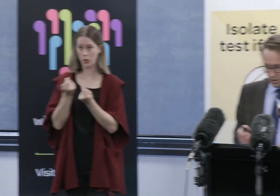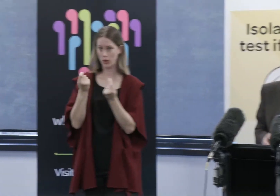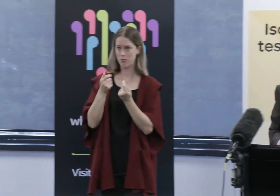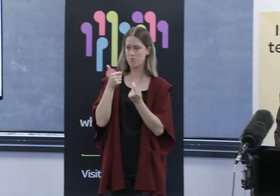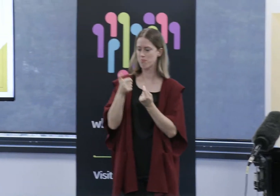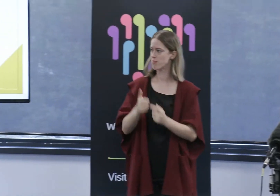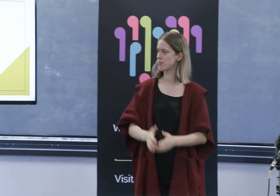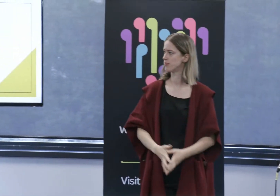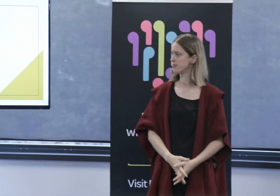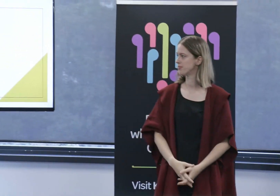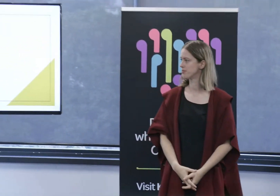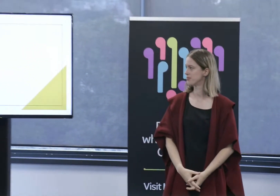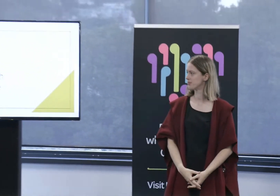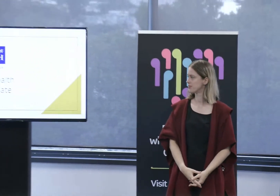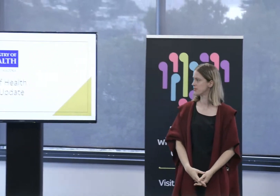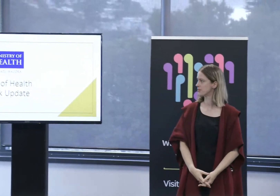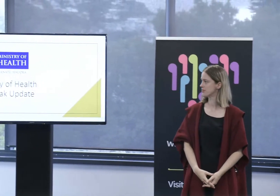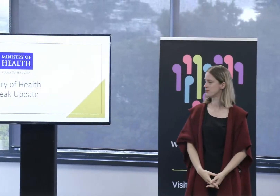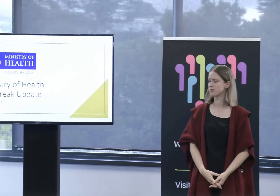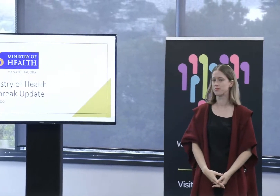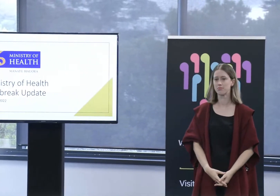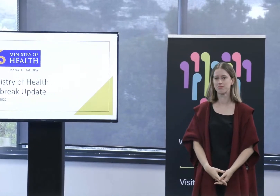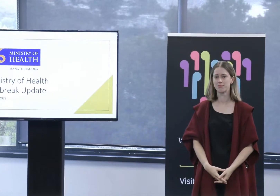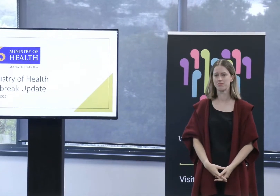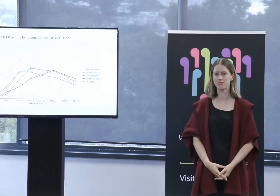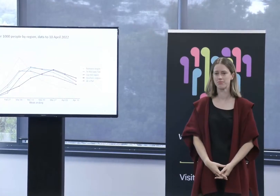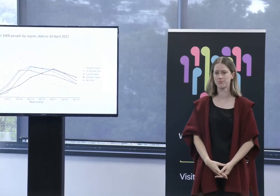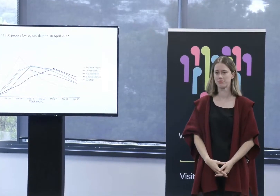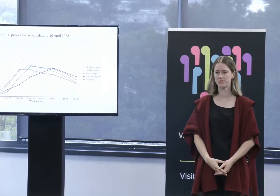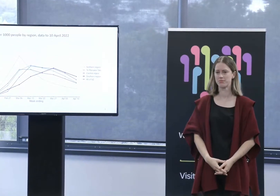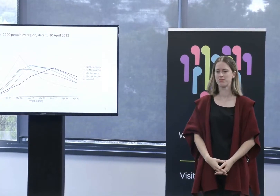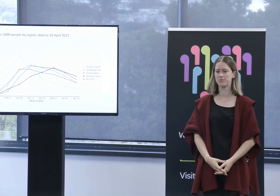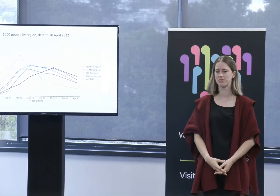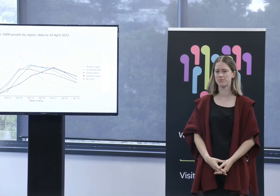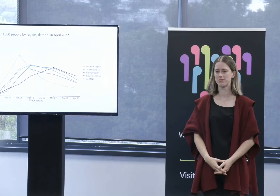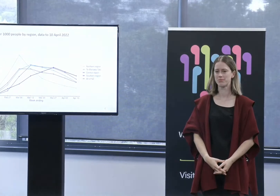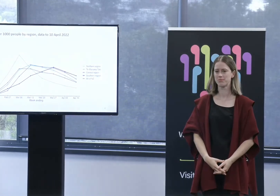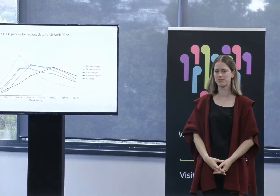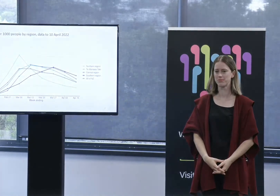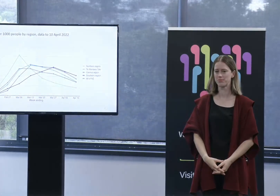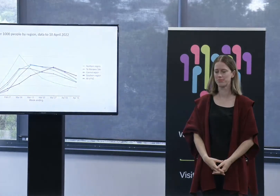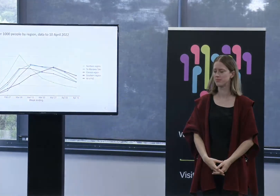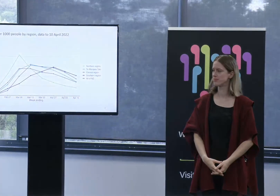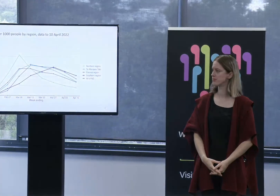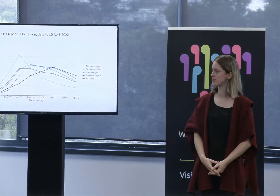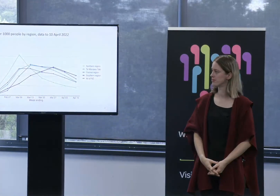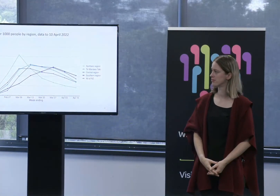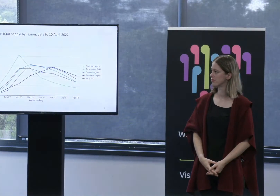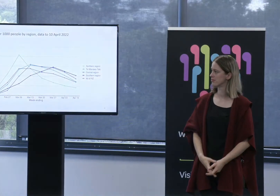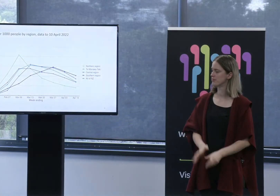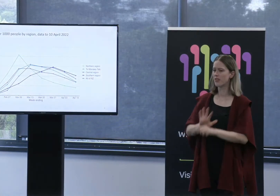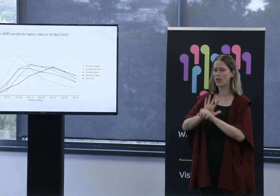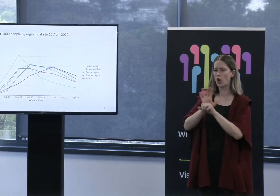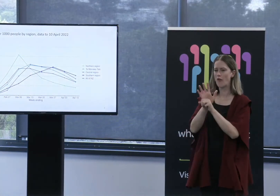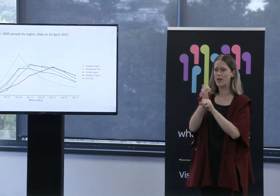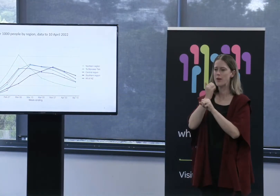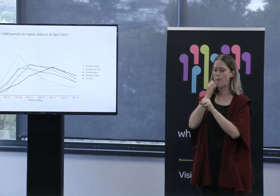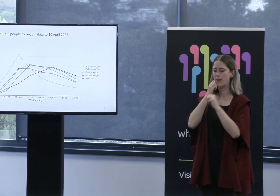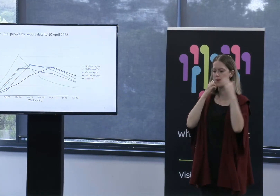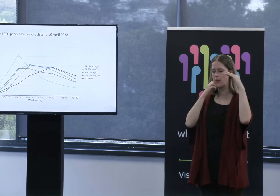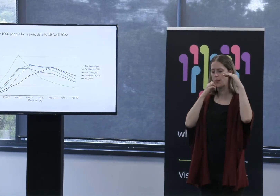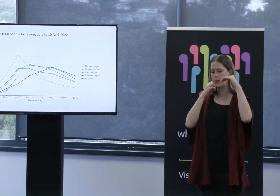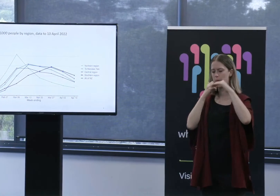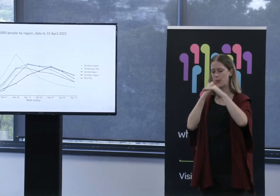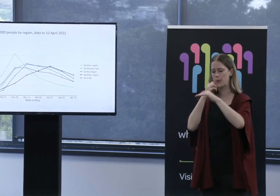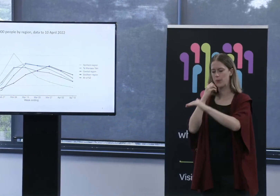got a little clicker here. So reassuringly, we are continuing to see the numbers of cases, as you know, drop, and